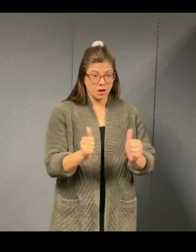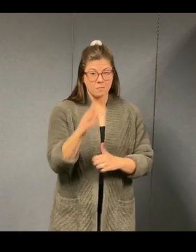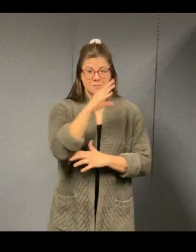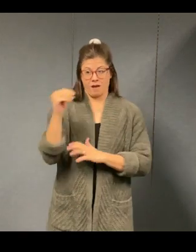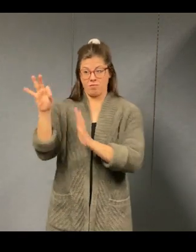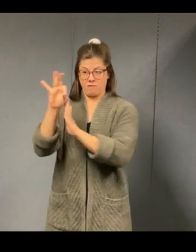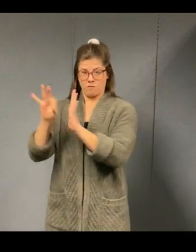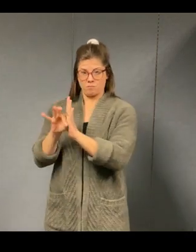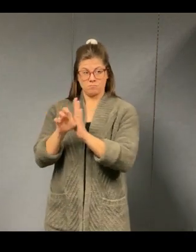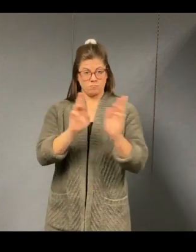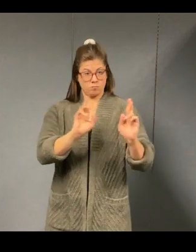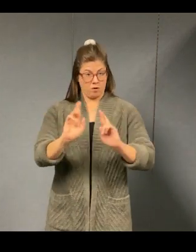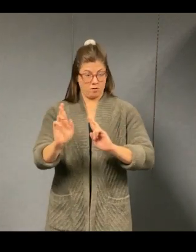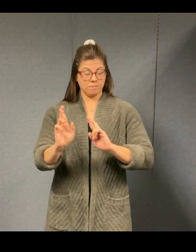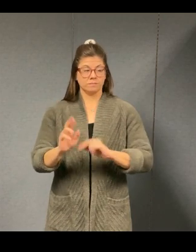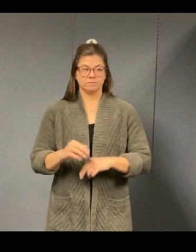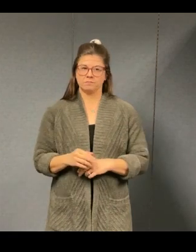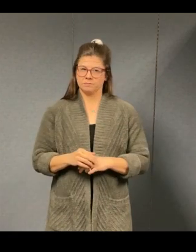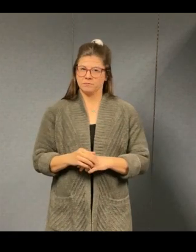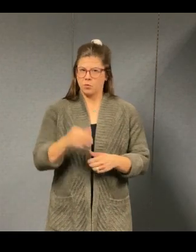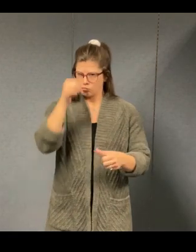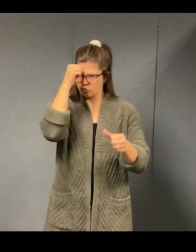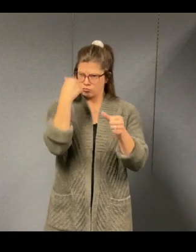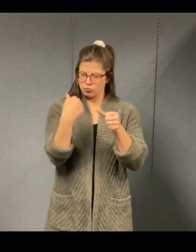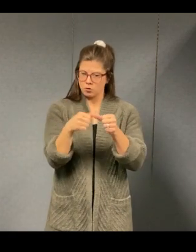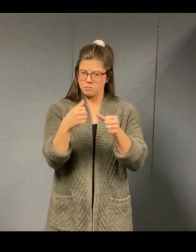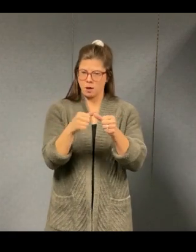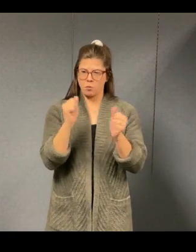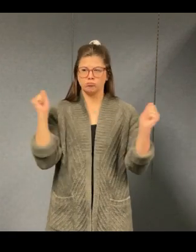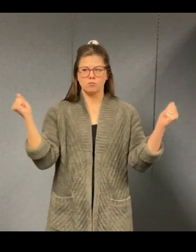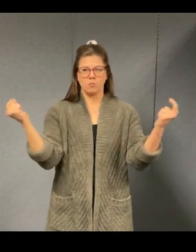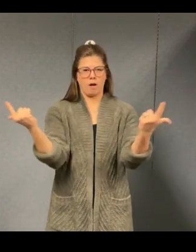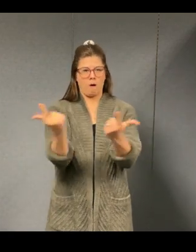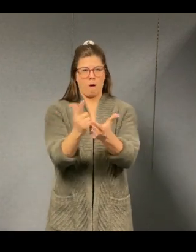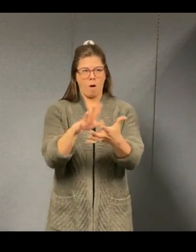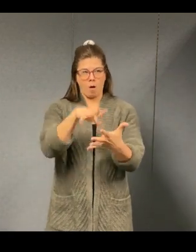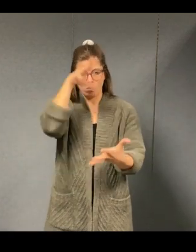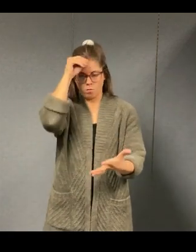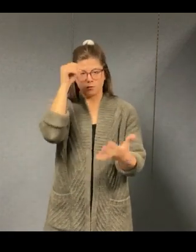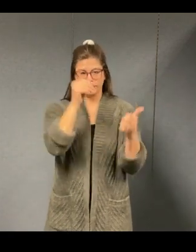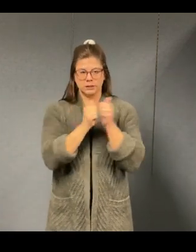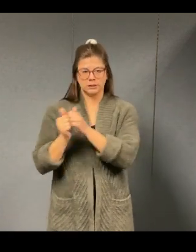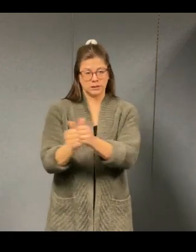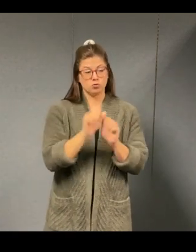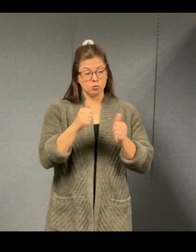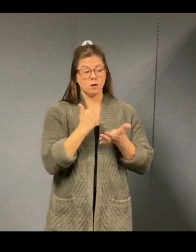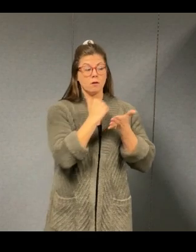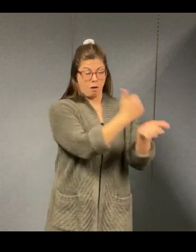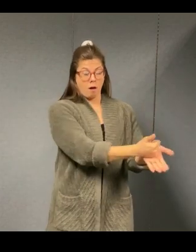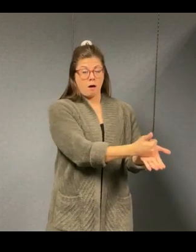everyone ready? Let's remember that we're all learning together and that you can help your neighbor as we solve